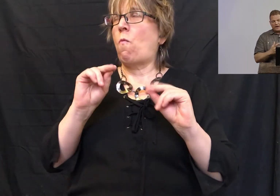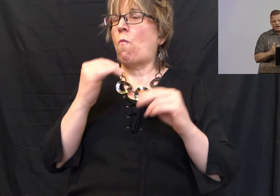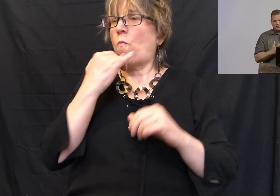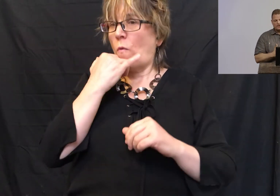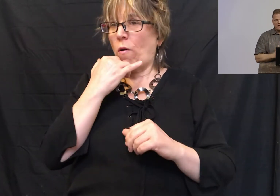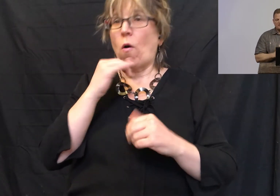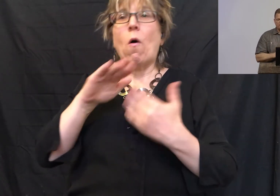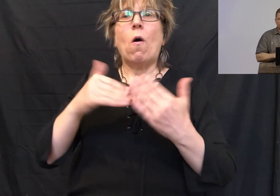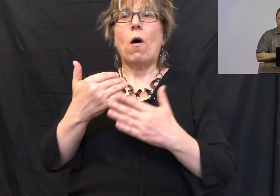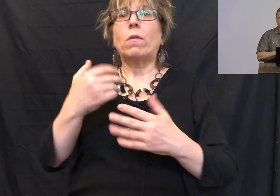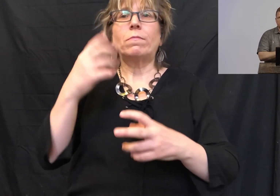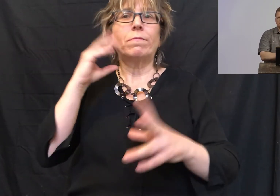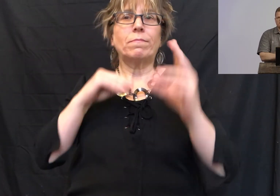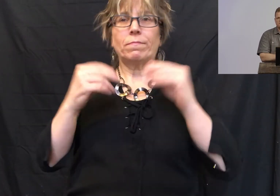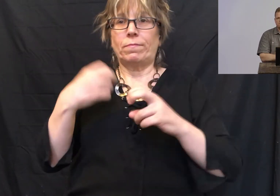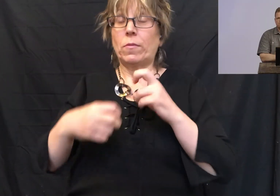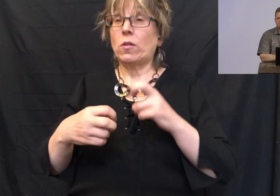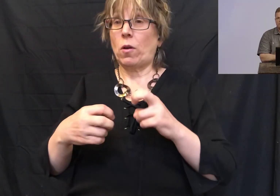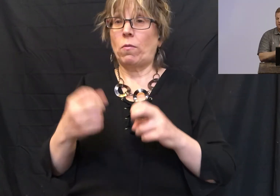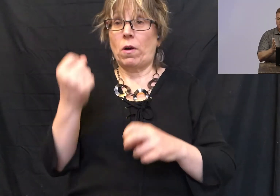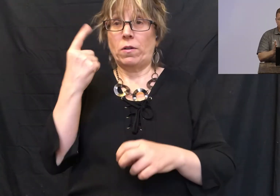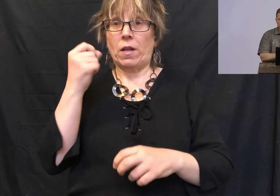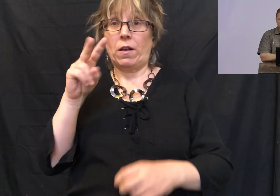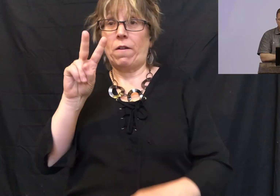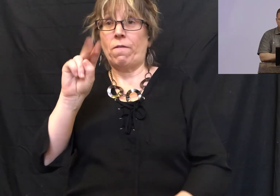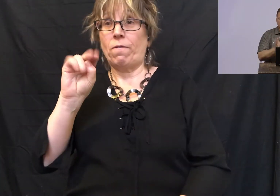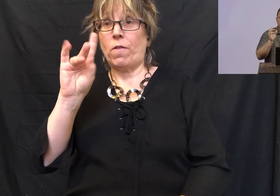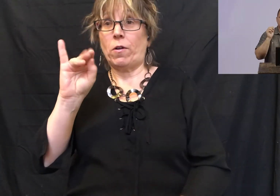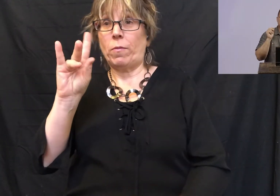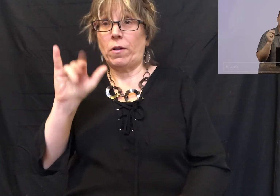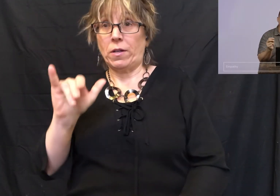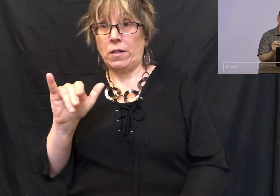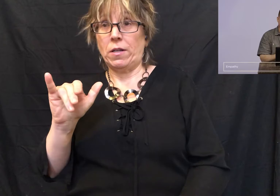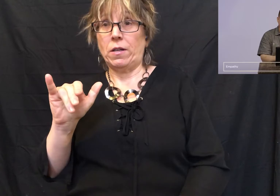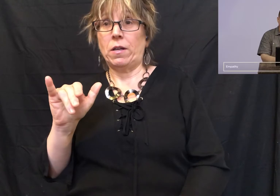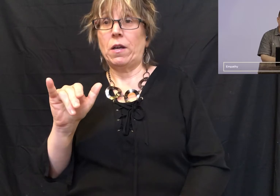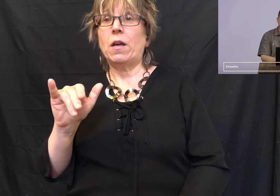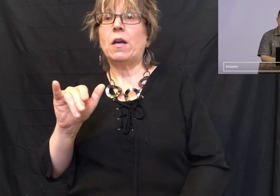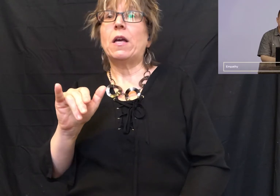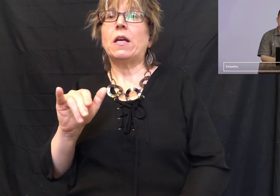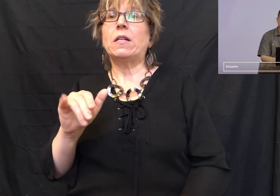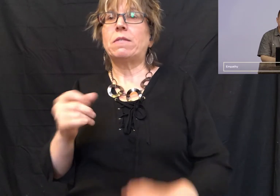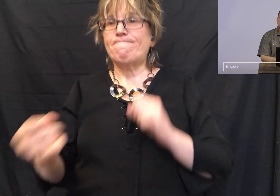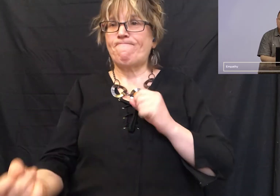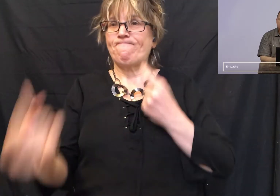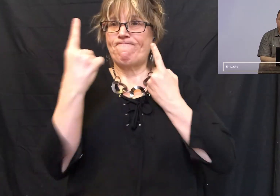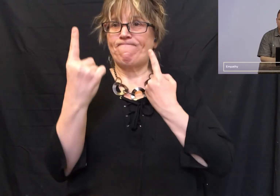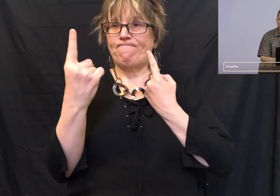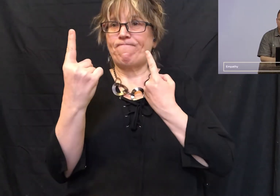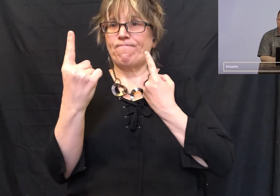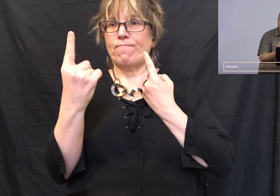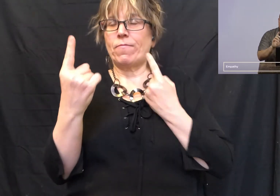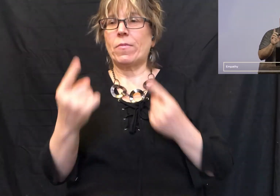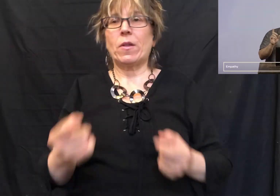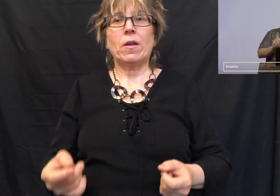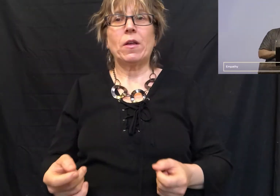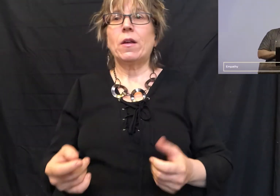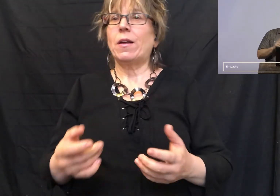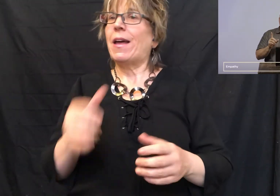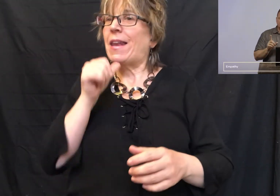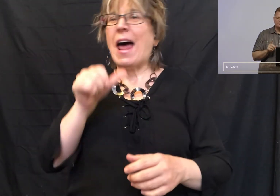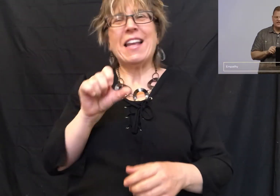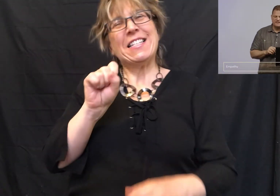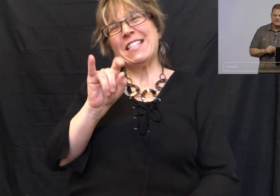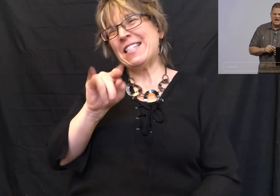the great understanding of vulnerability is this. And I'm going to close with this. It's empathy. It's empathy. Not